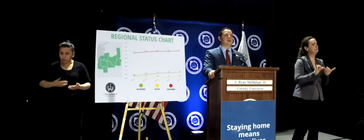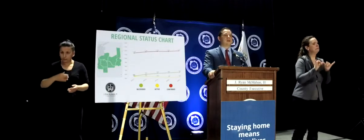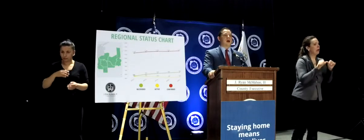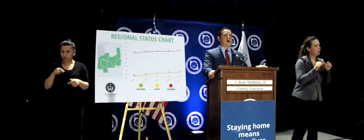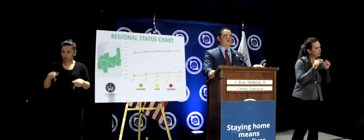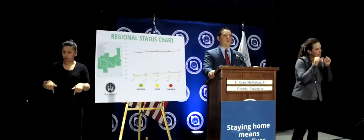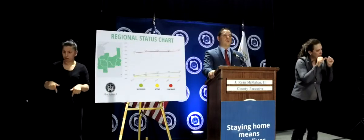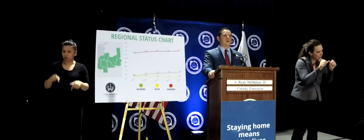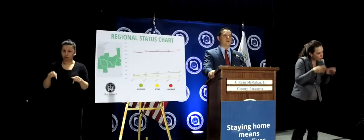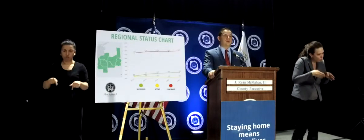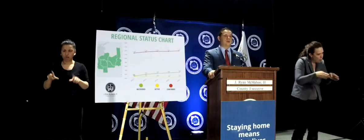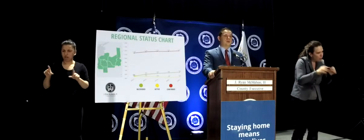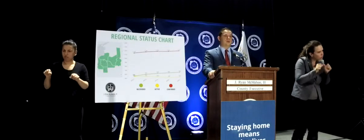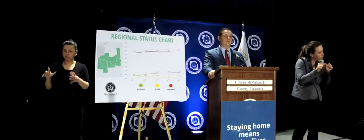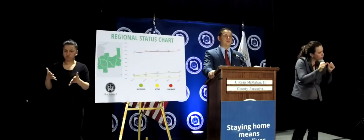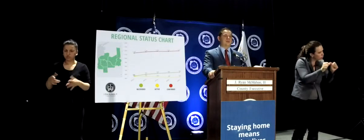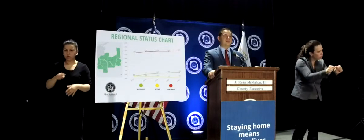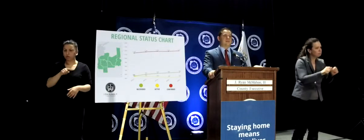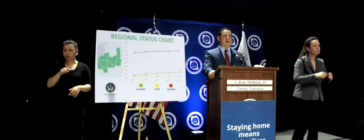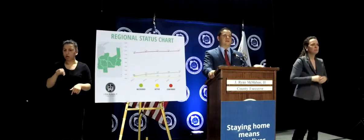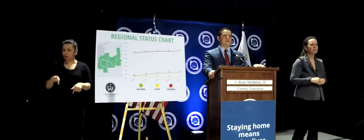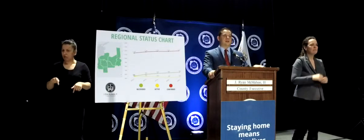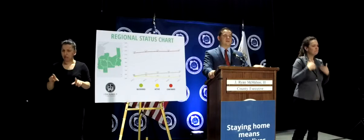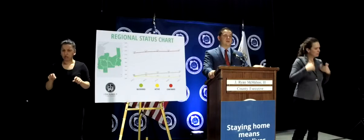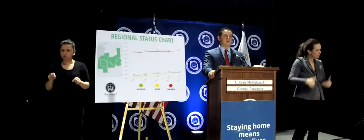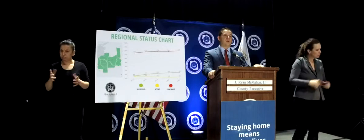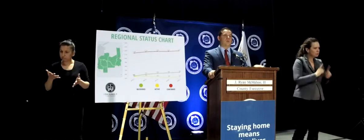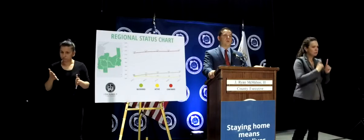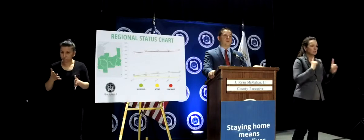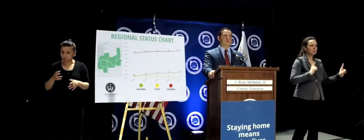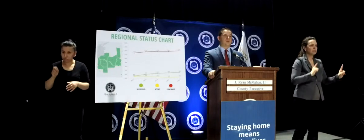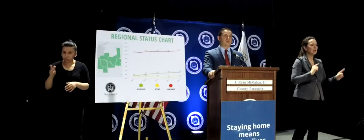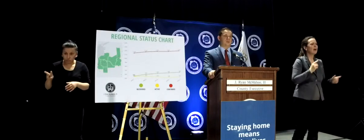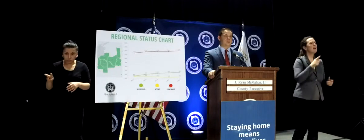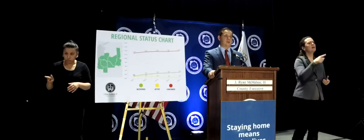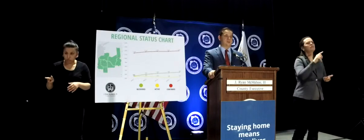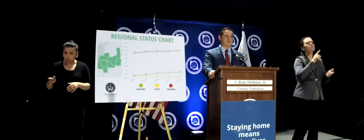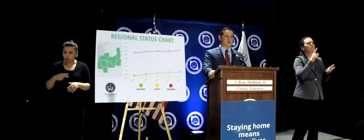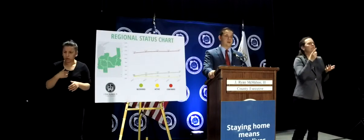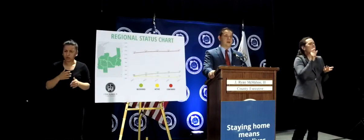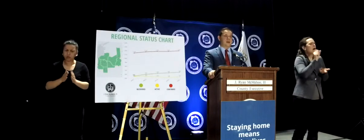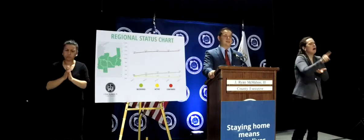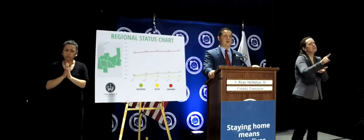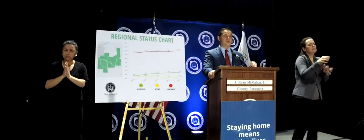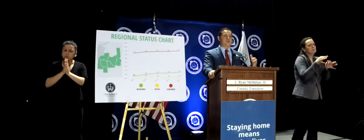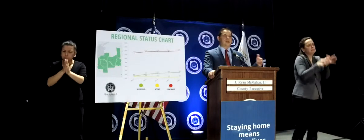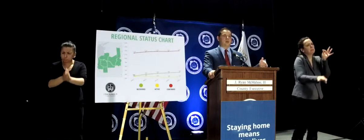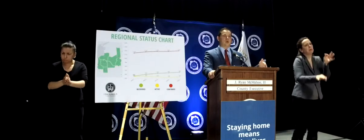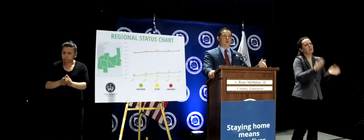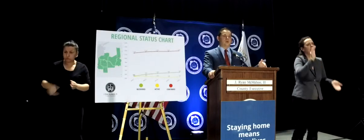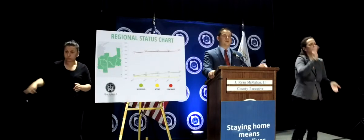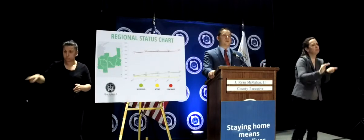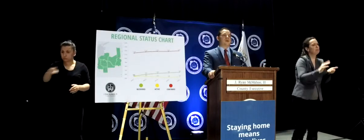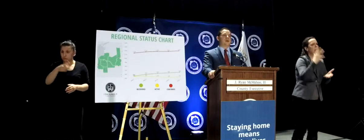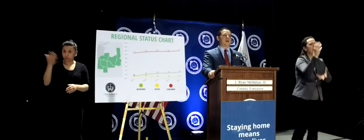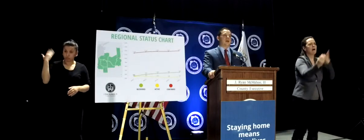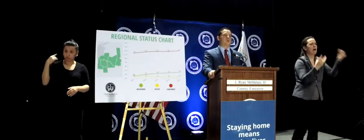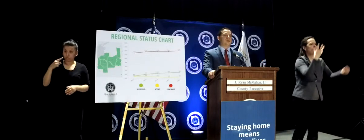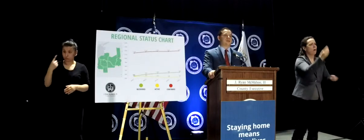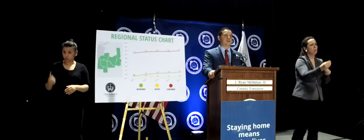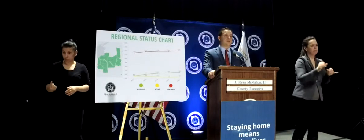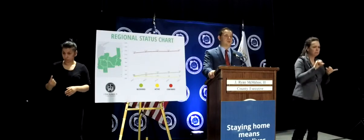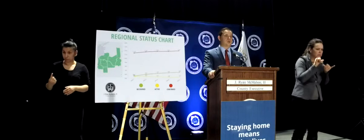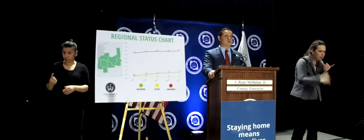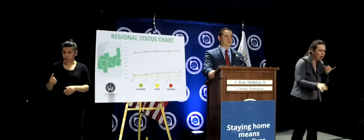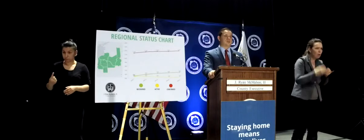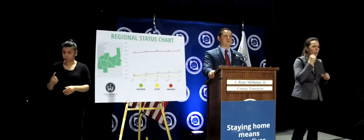days. We don't deem that to be necessary, but what we do deem to be necessary is that we stay the course and